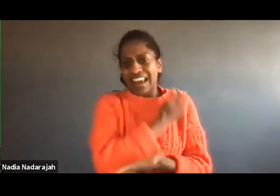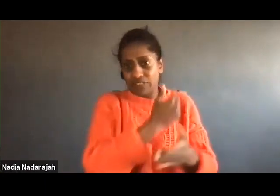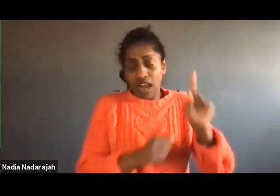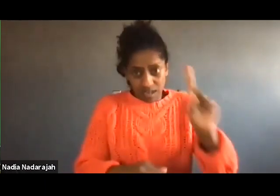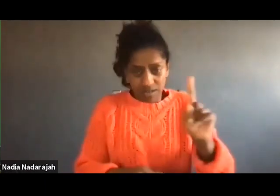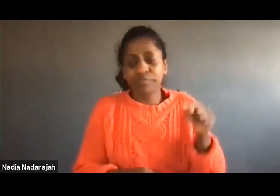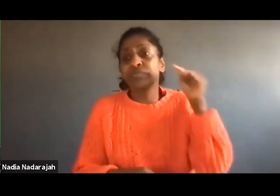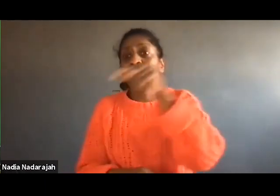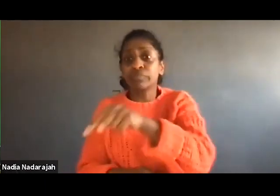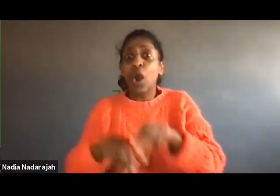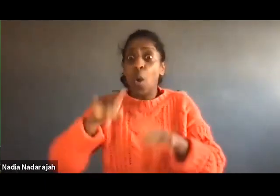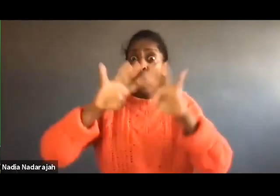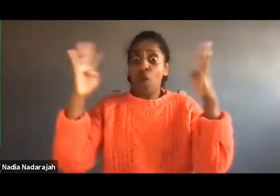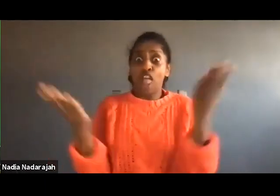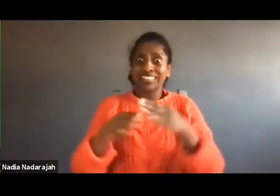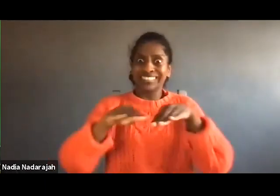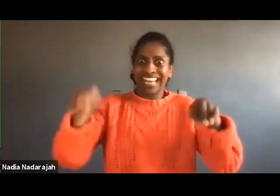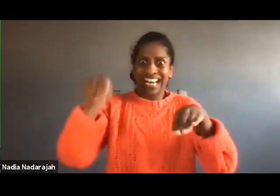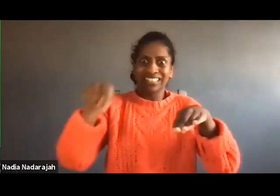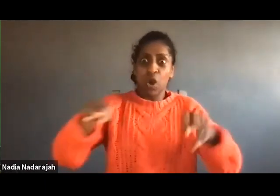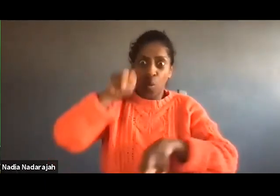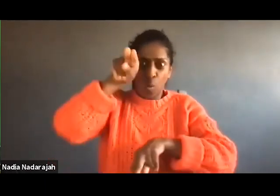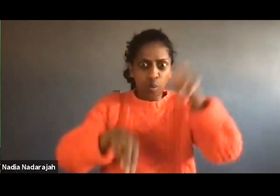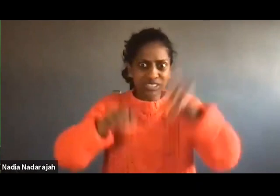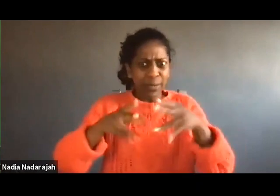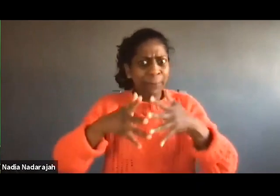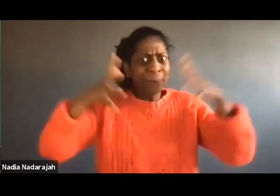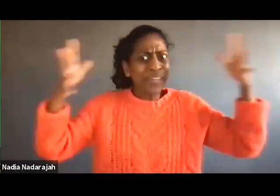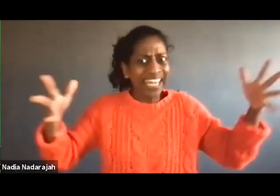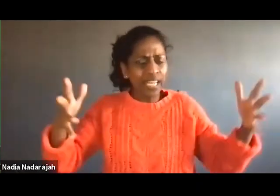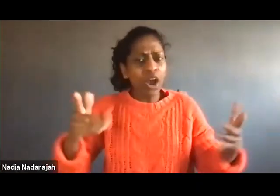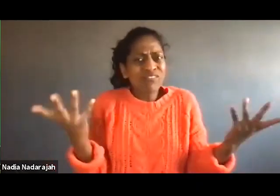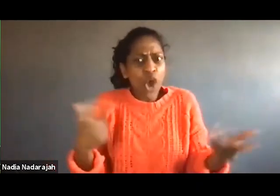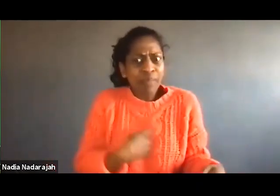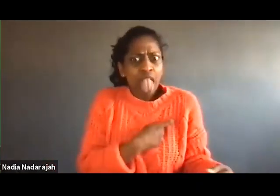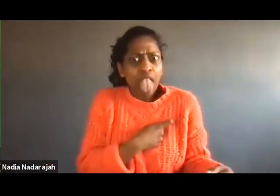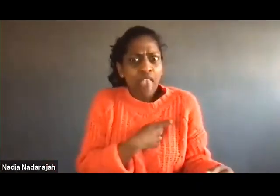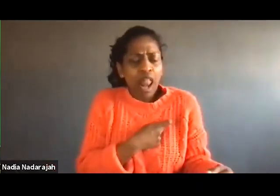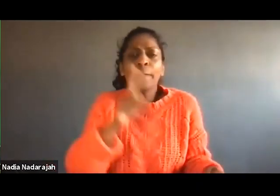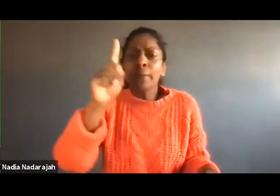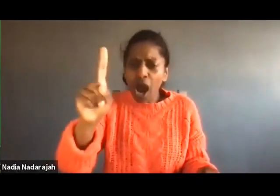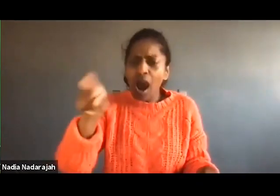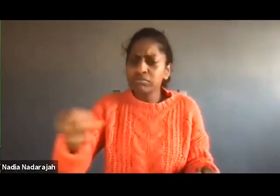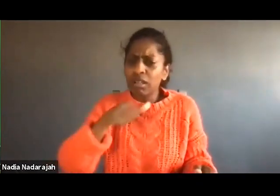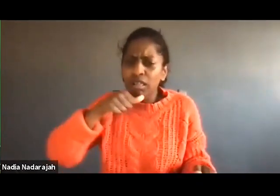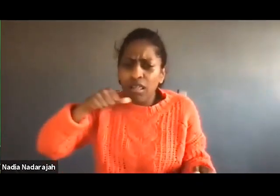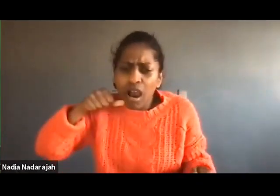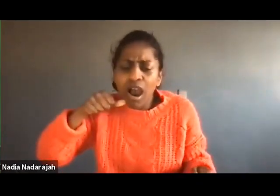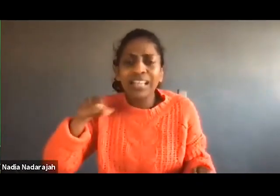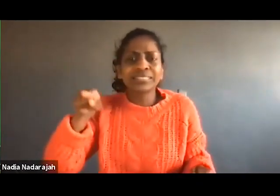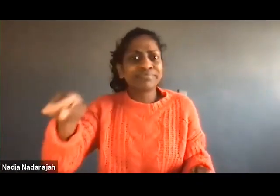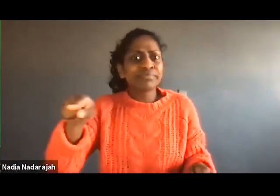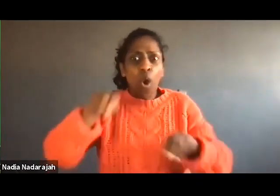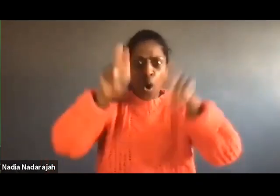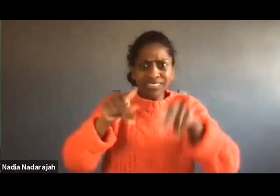pay for interpreters so I can access auditions if I can get an interpreter, as I say. So, it can be